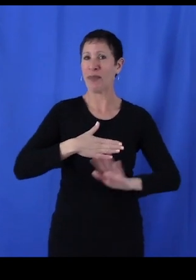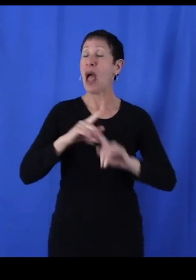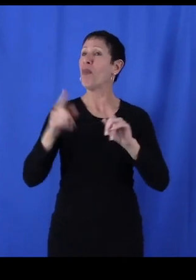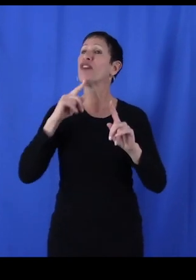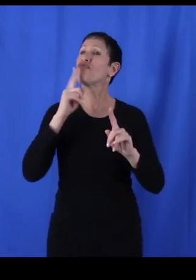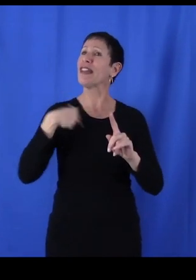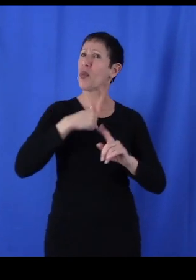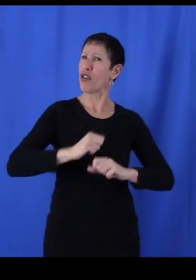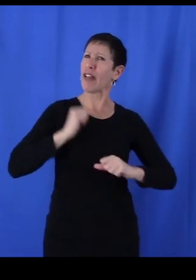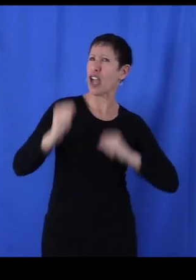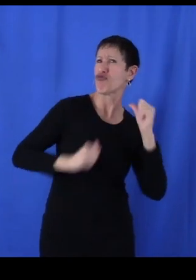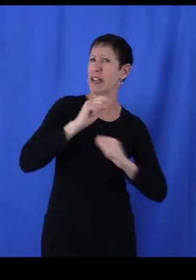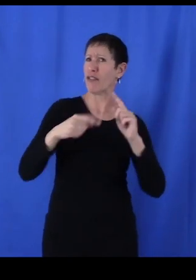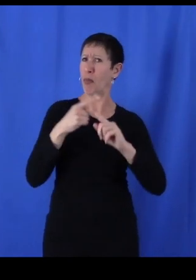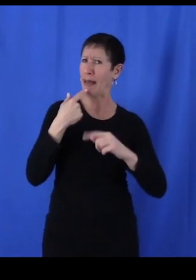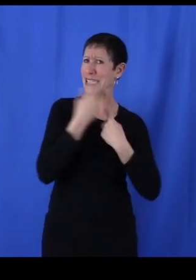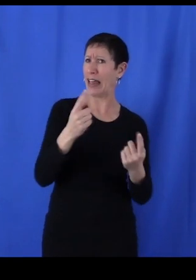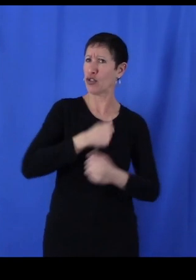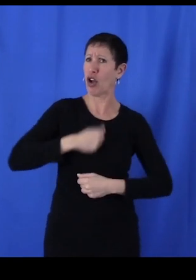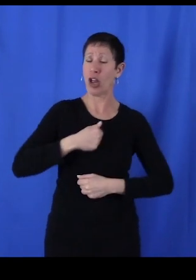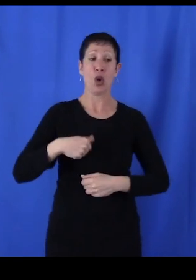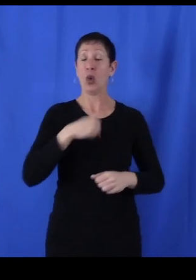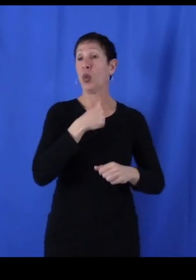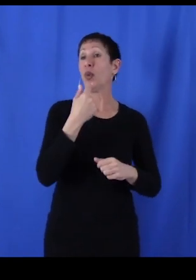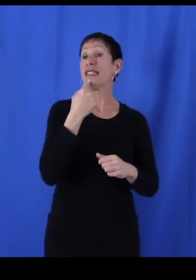it. It's like we say sorry the same way we play hockey.